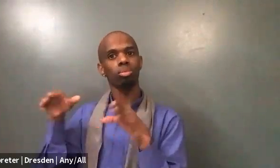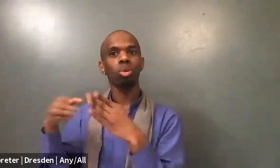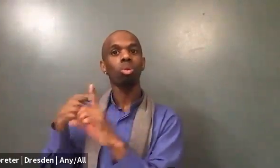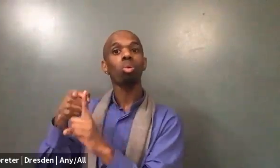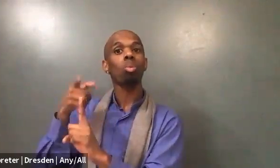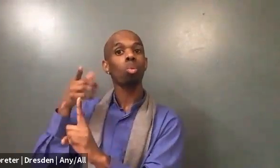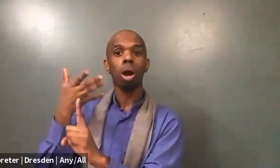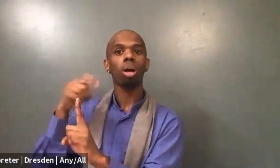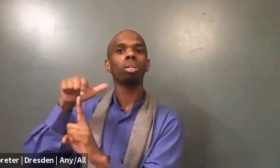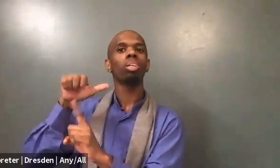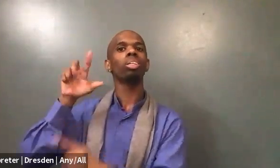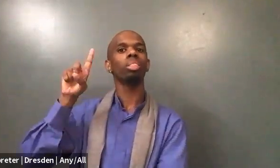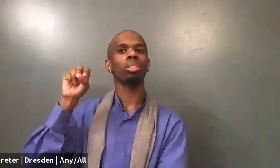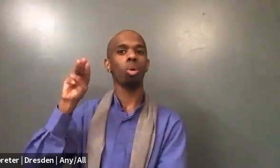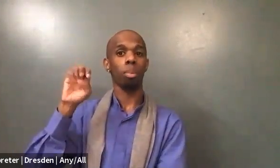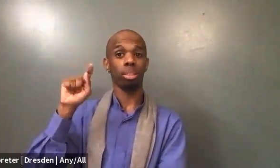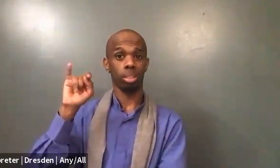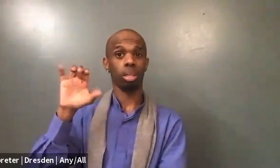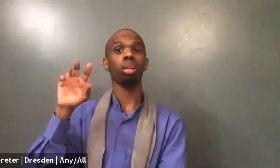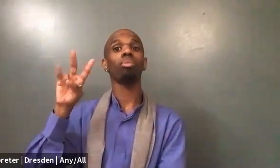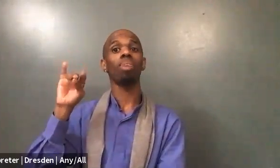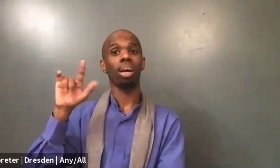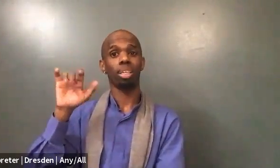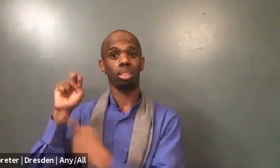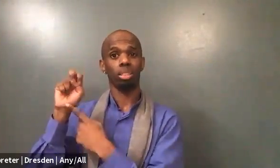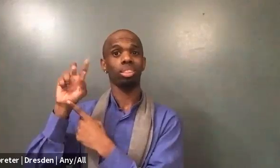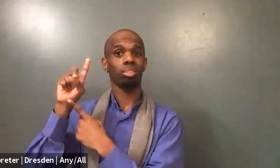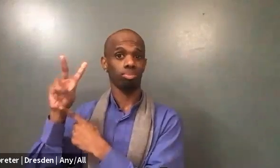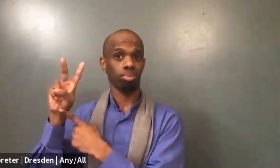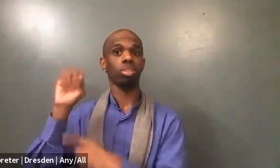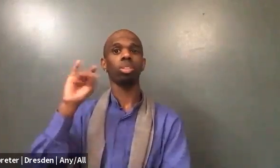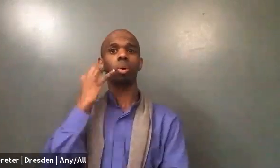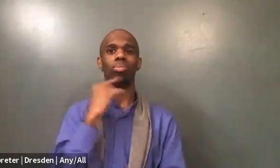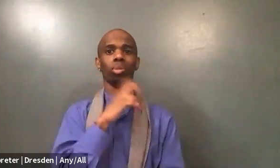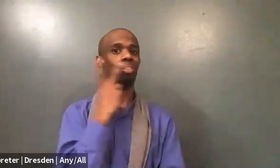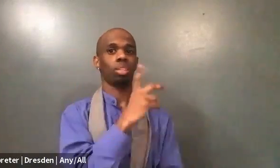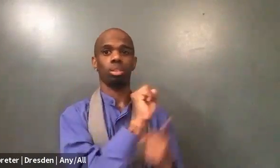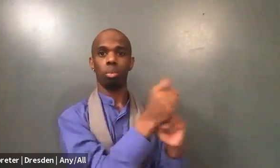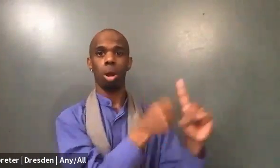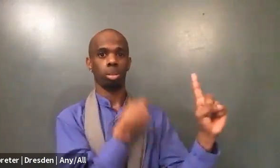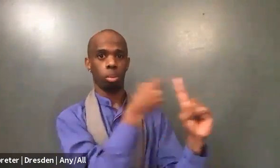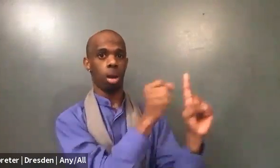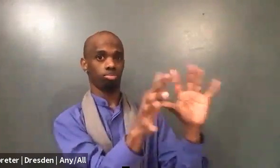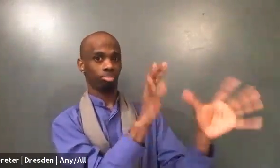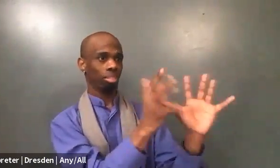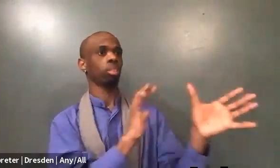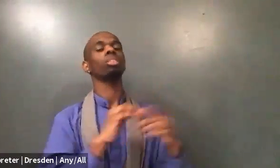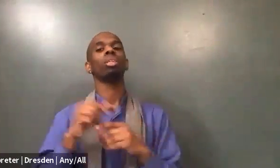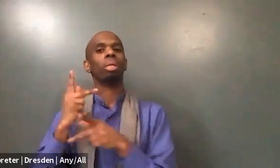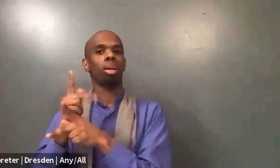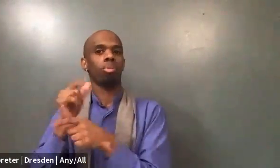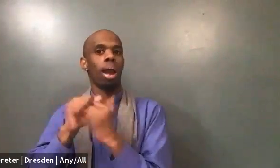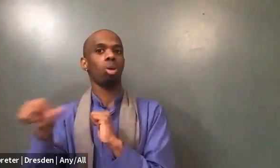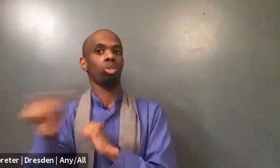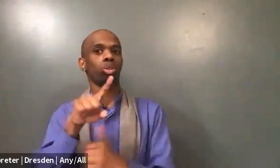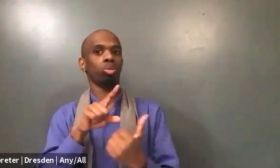if you're seeing an altercation, if you're witnessing violence, be careful how you get involved. Dial 911, pull them aside, see